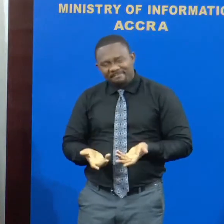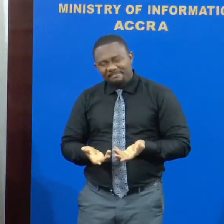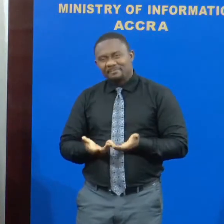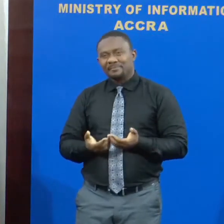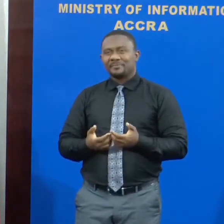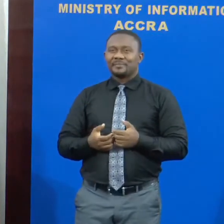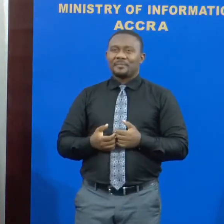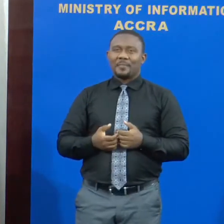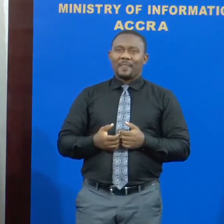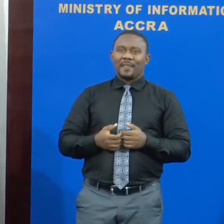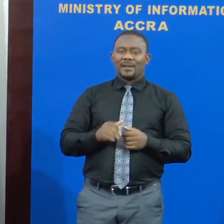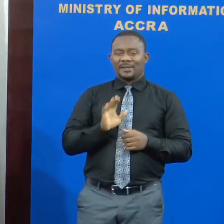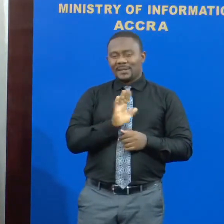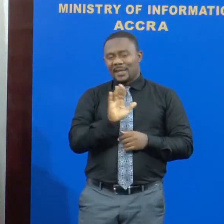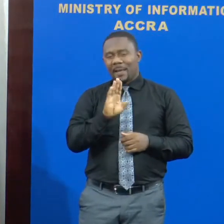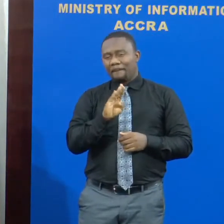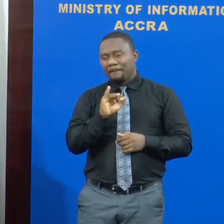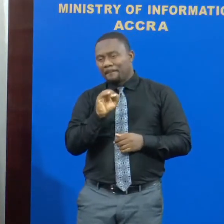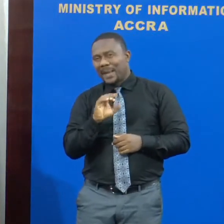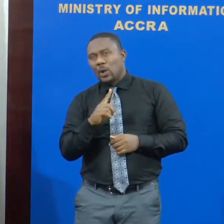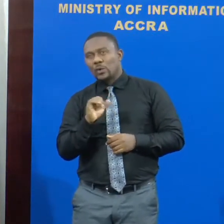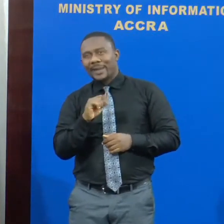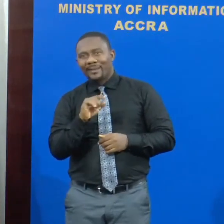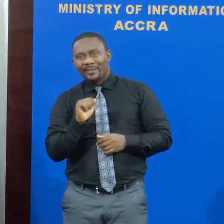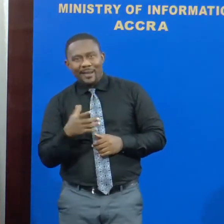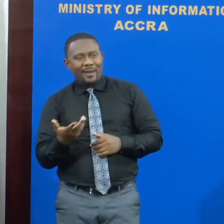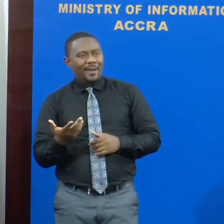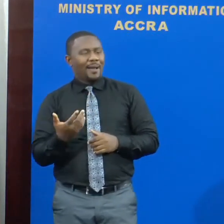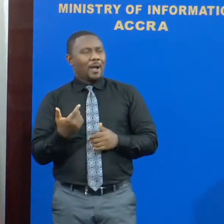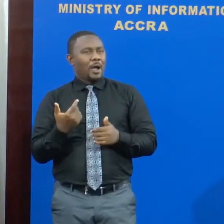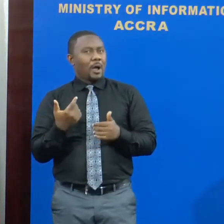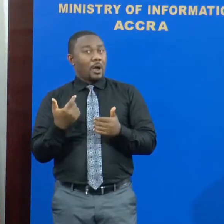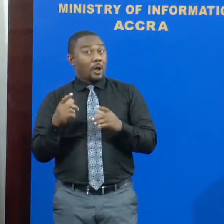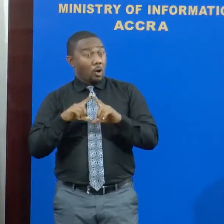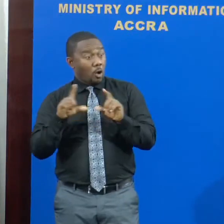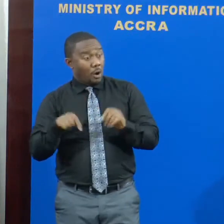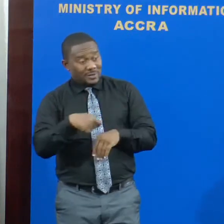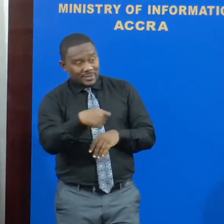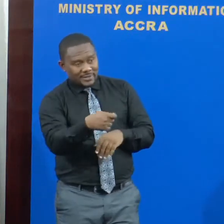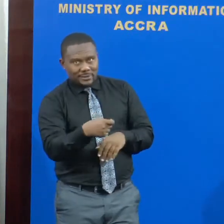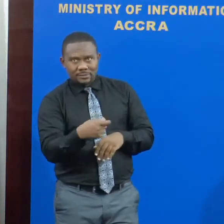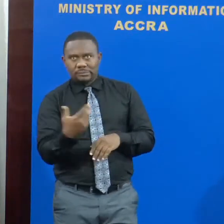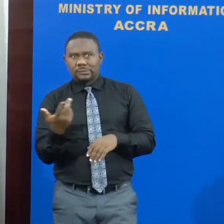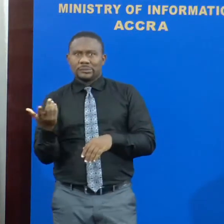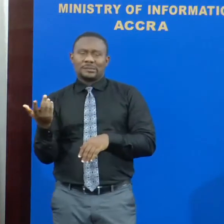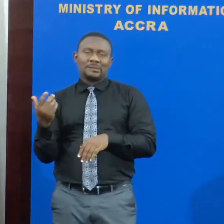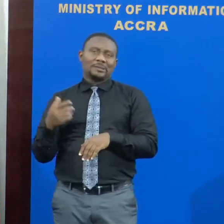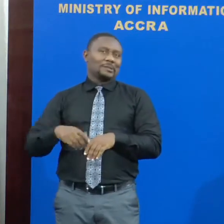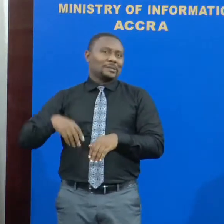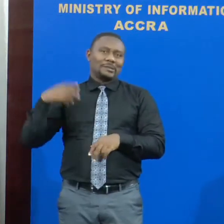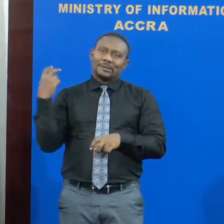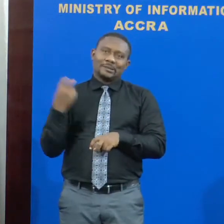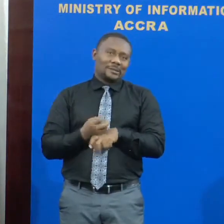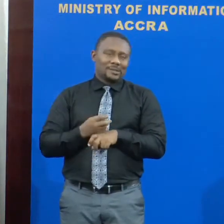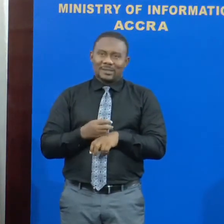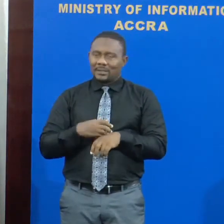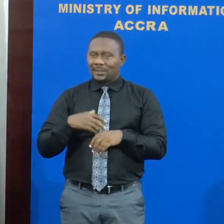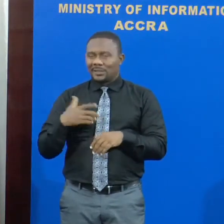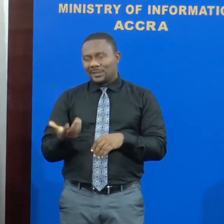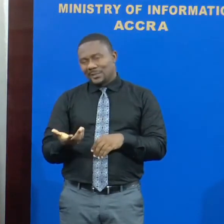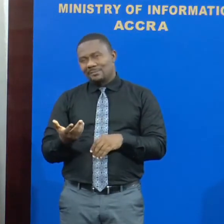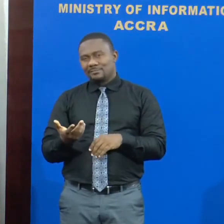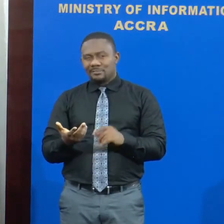you know, taking their biometrics, issuing the card, and so on and so forth, a lot of people find that a bit inconvenient.